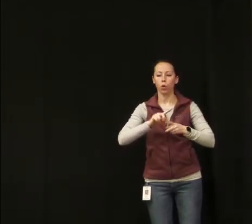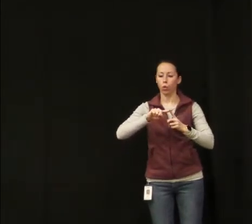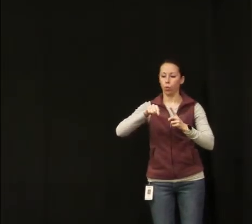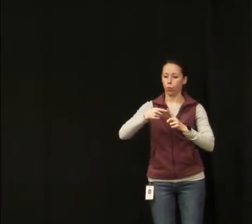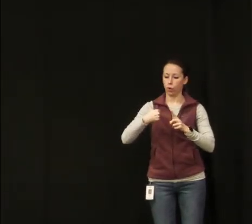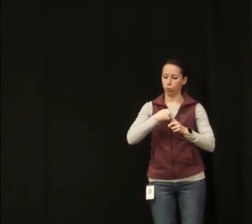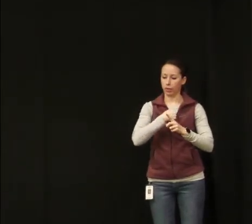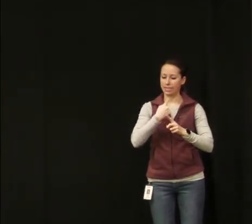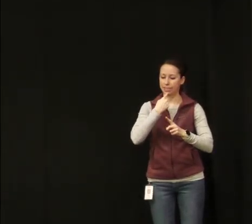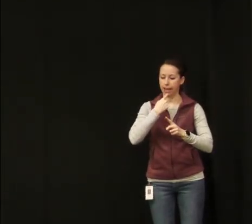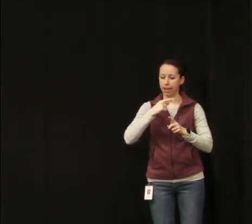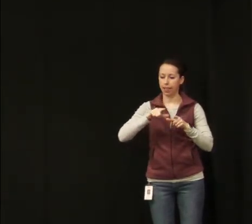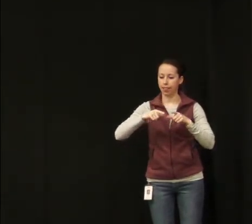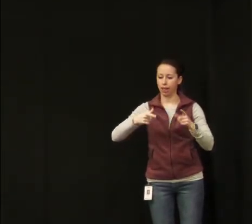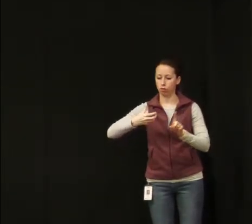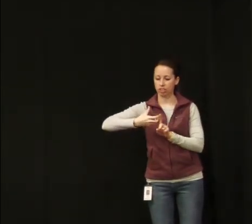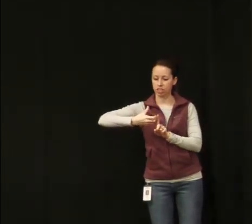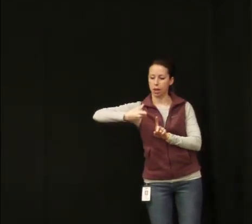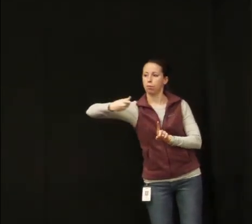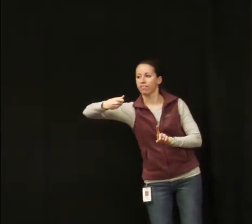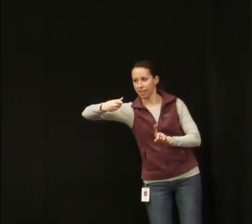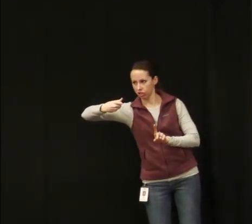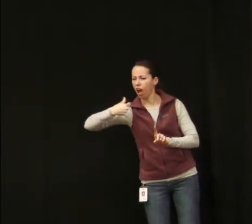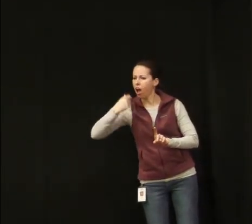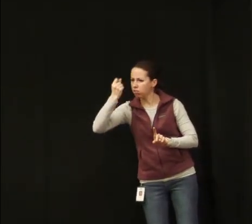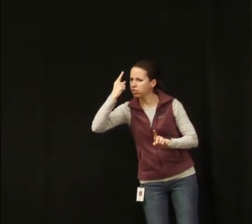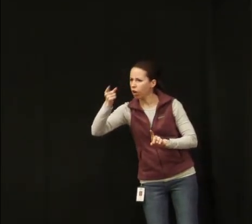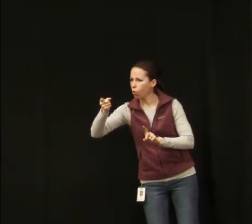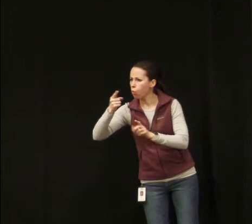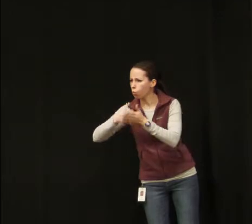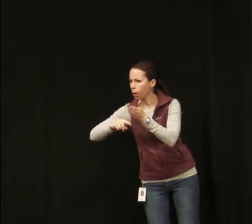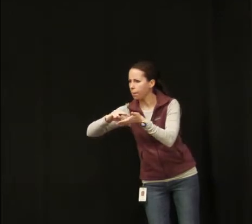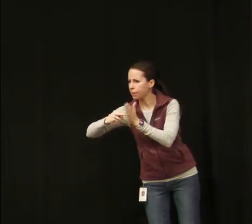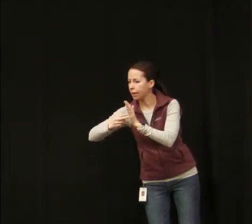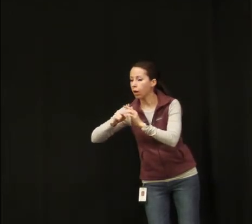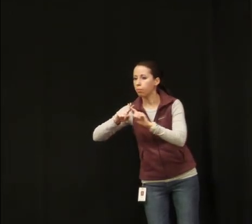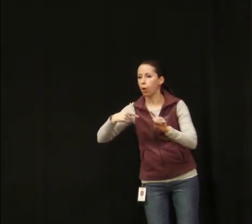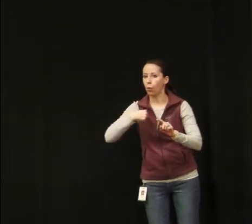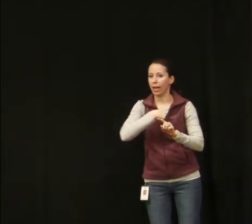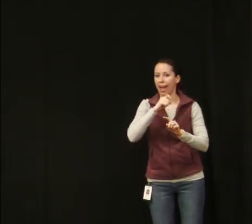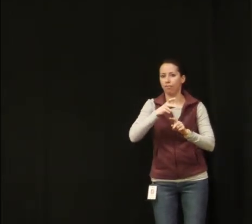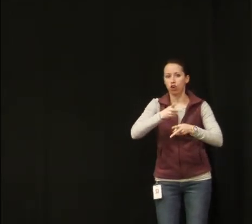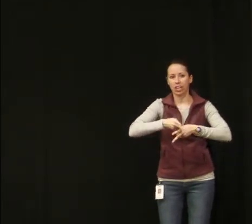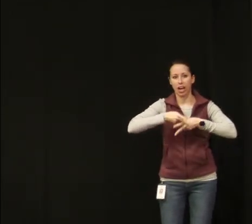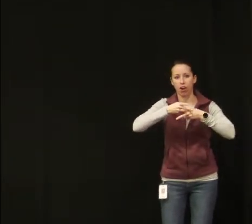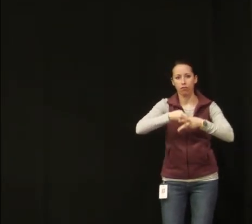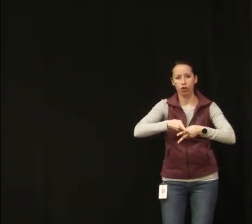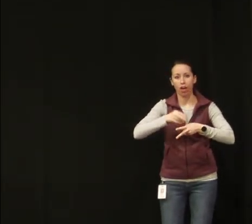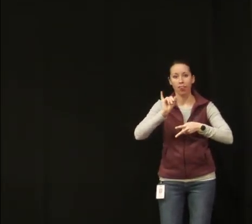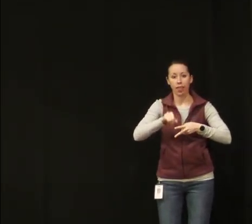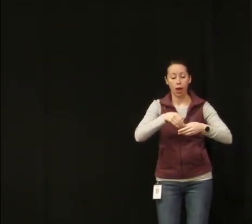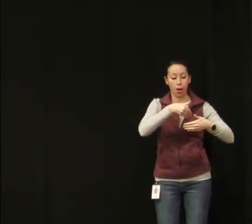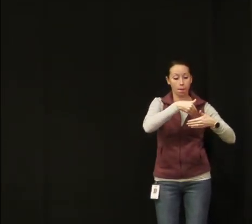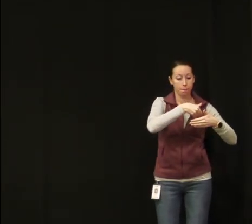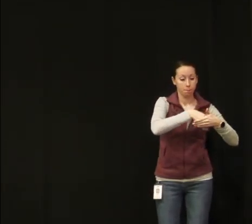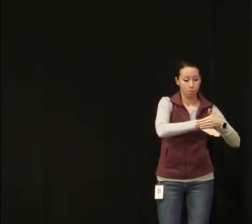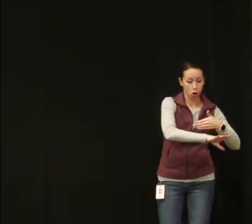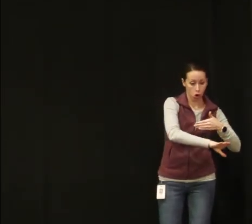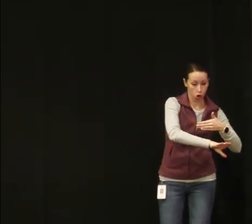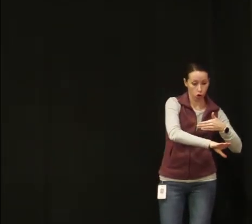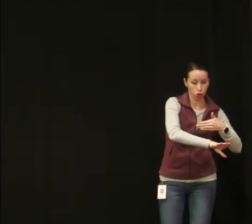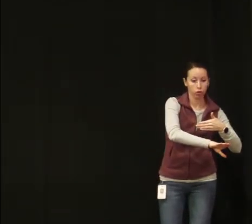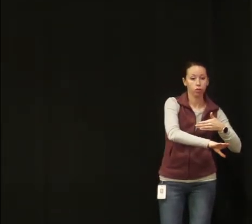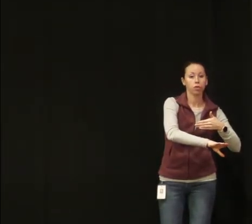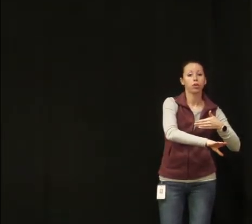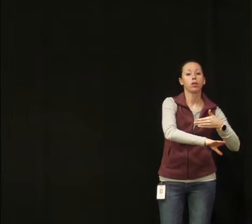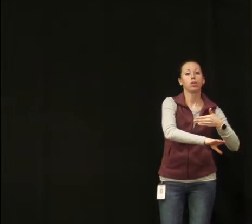deprivation and I understand where you all are going with it, but I think we have to be careful about talking about that birth to 5 years